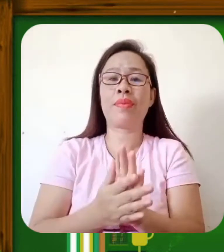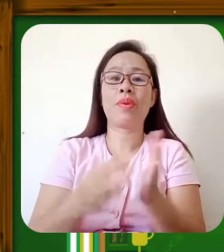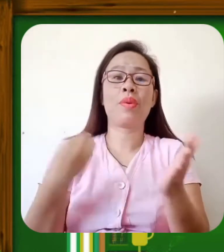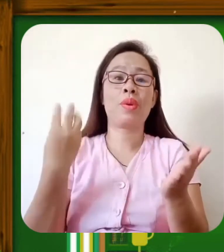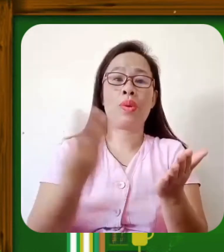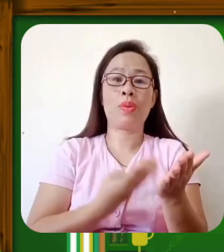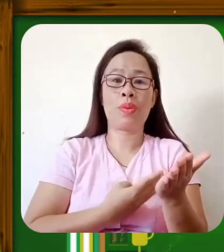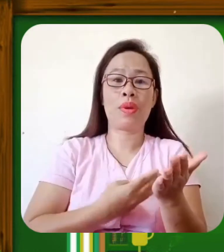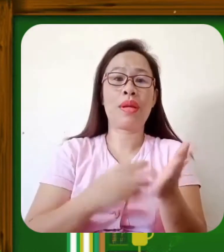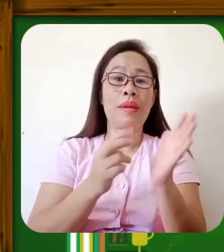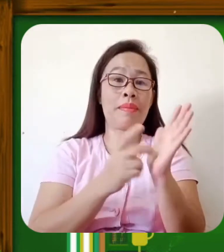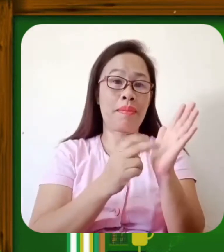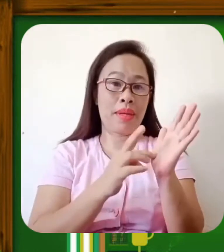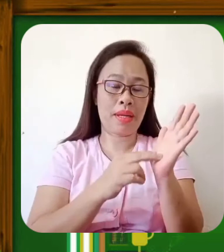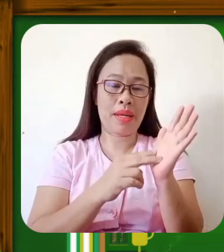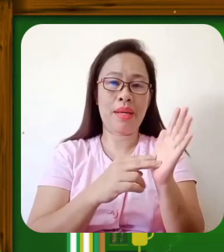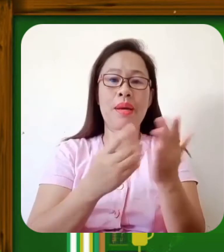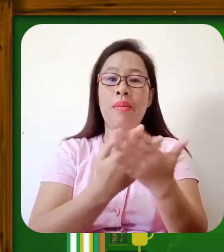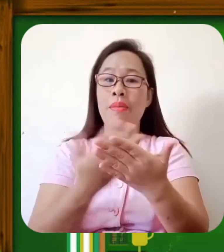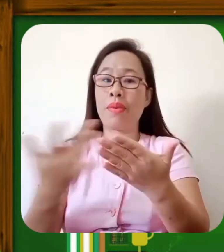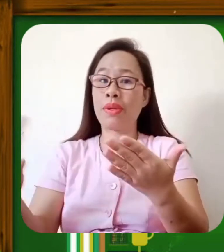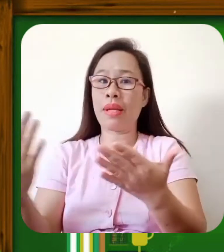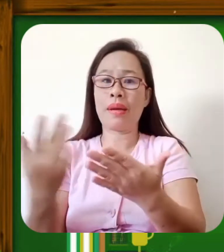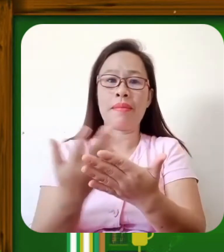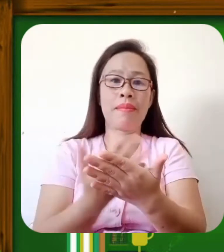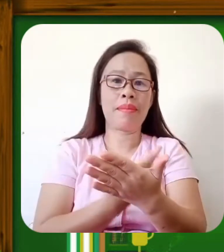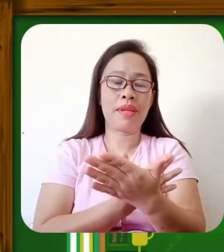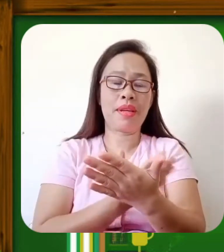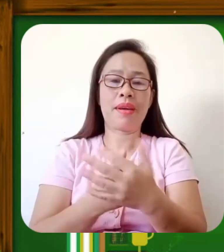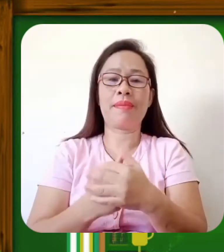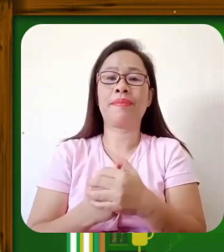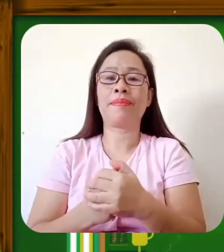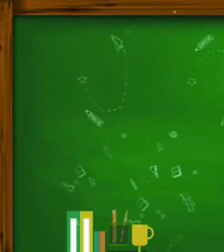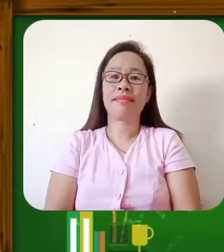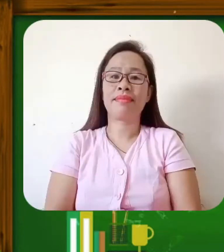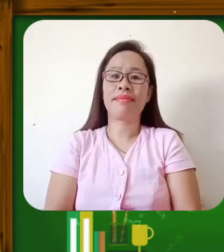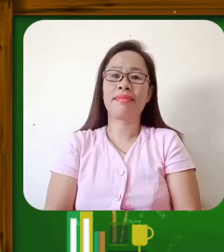define first the word multimedia.